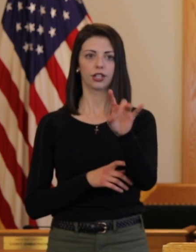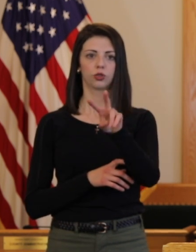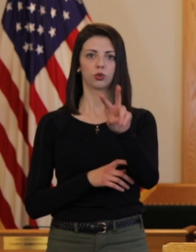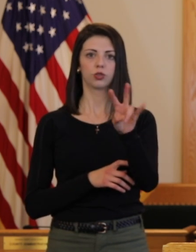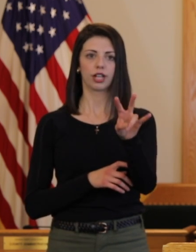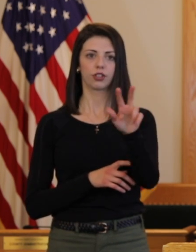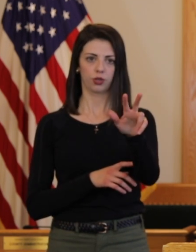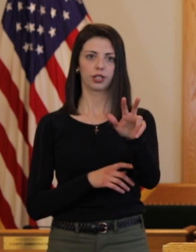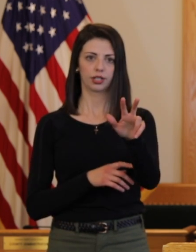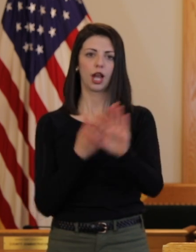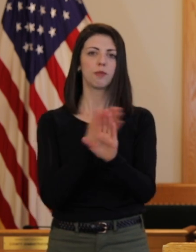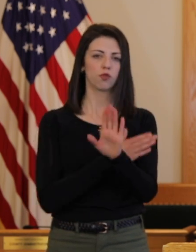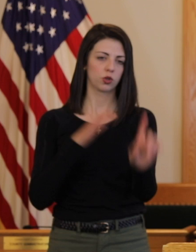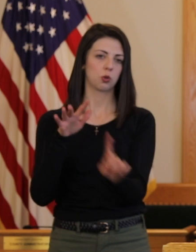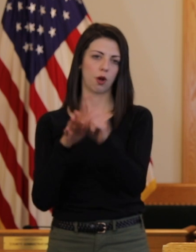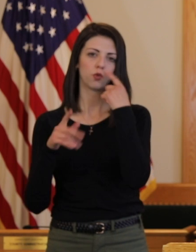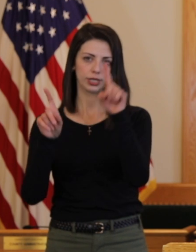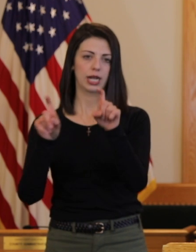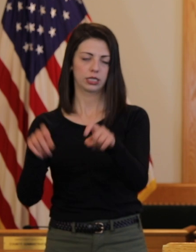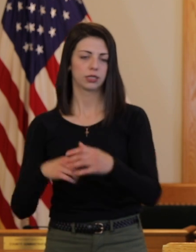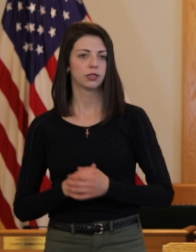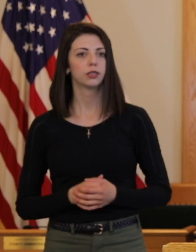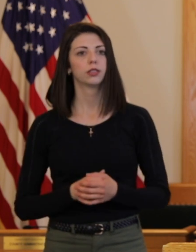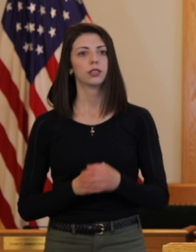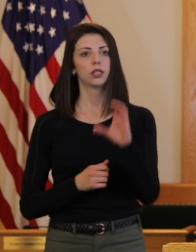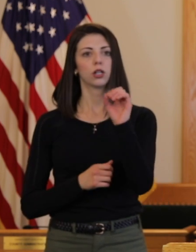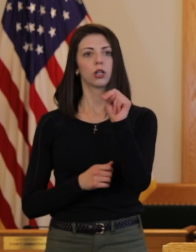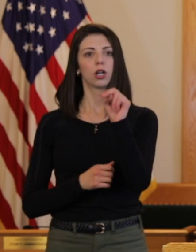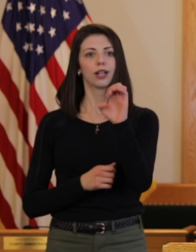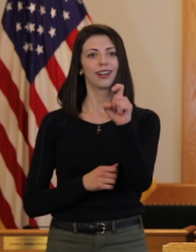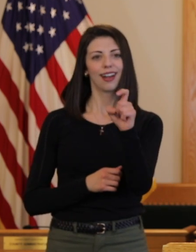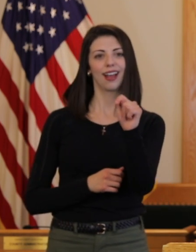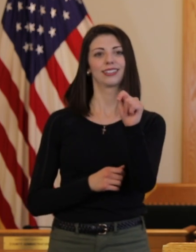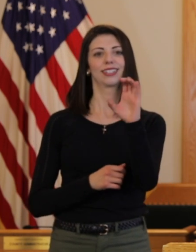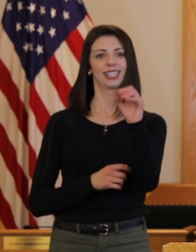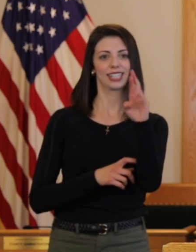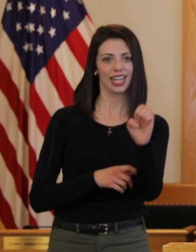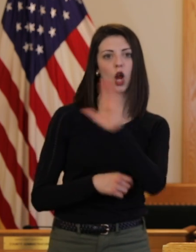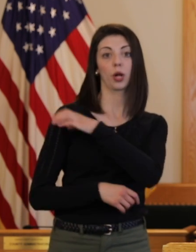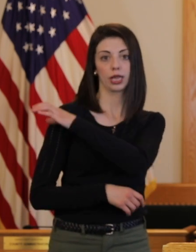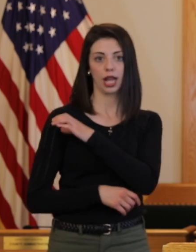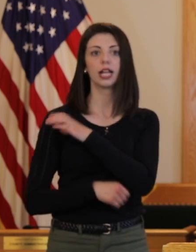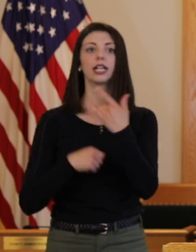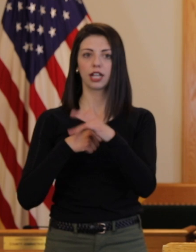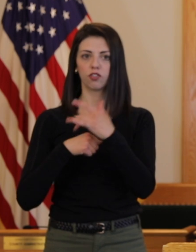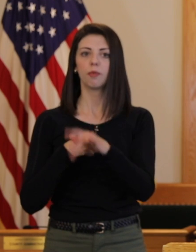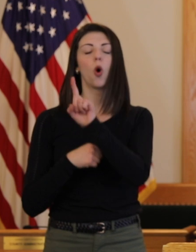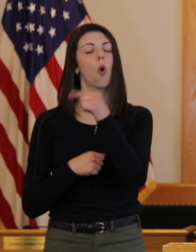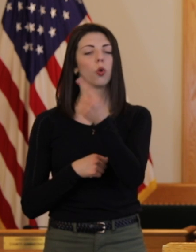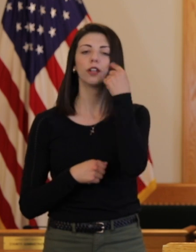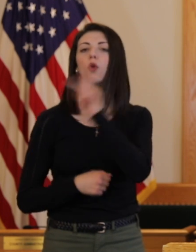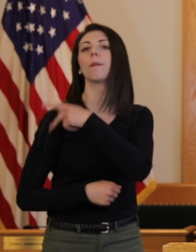298-2273 before they arrive for testing. Connect Care clinics are currently conducting PCR testing for their patients